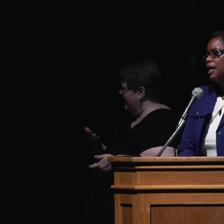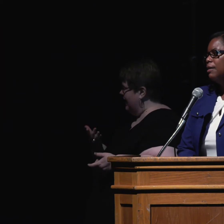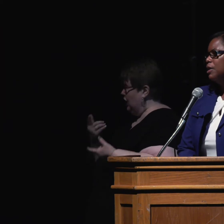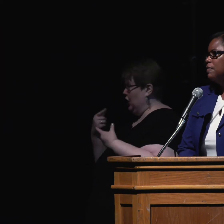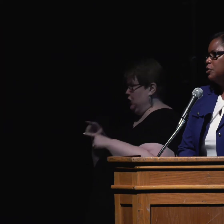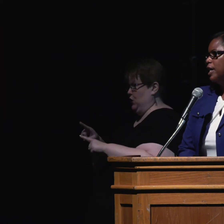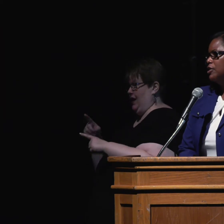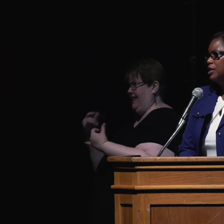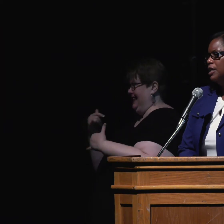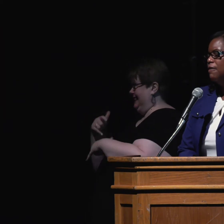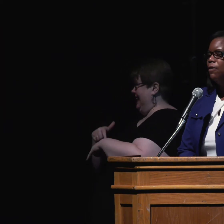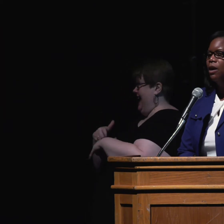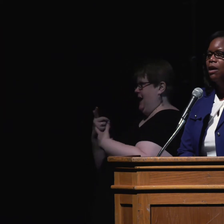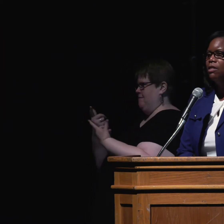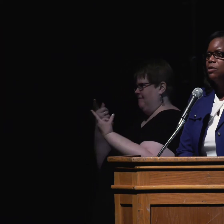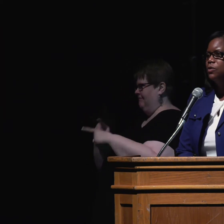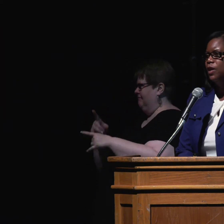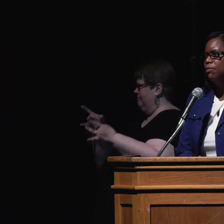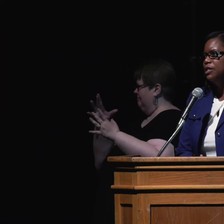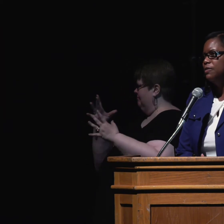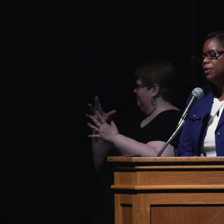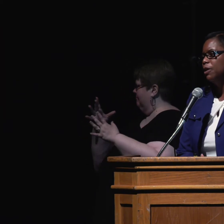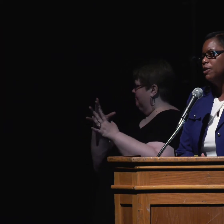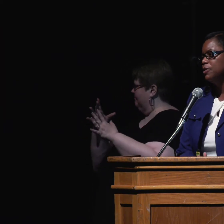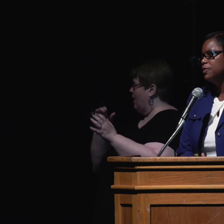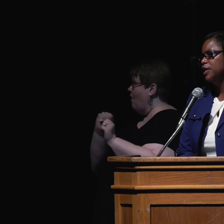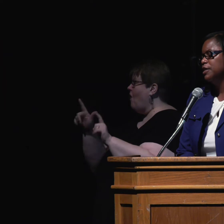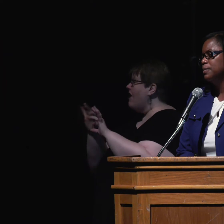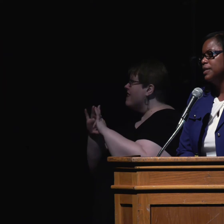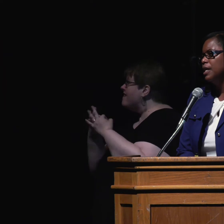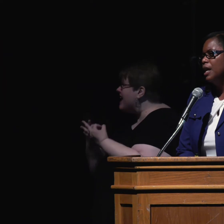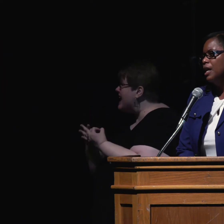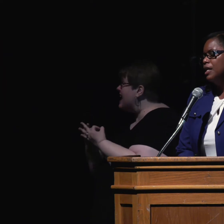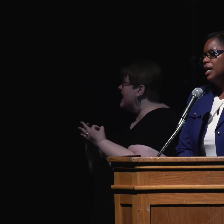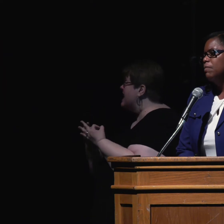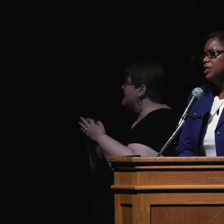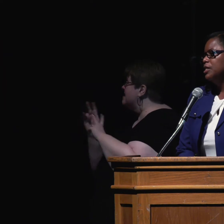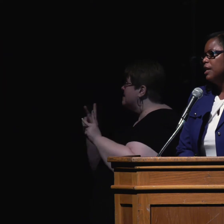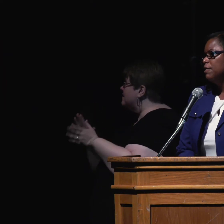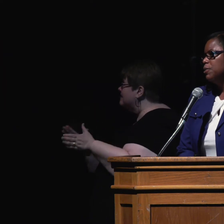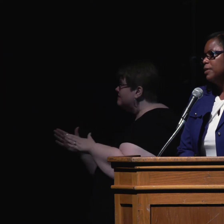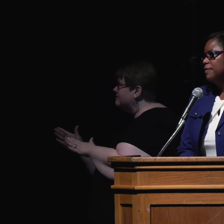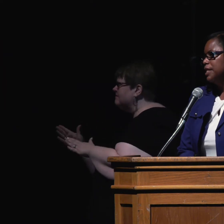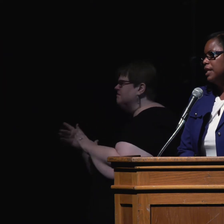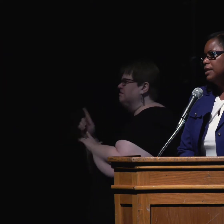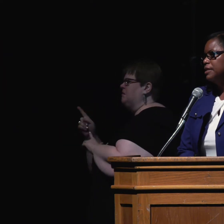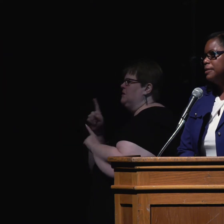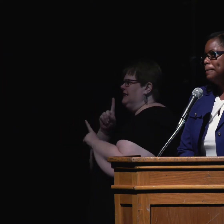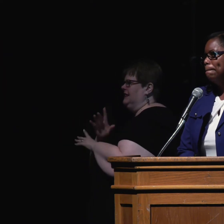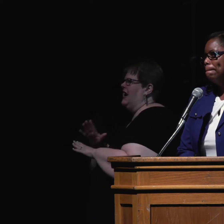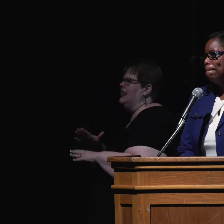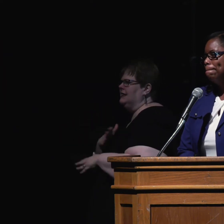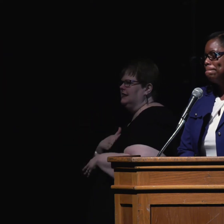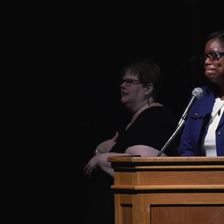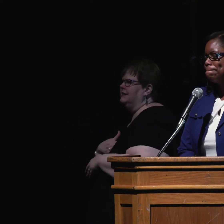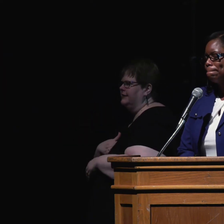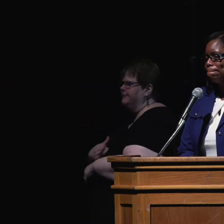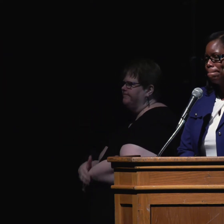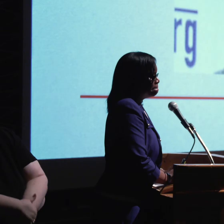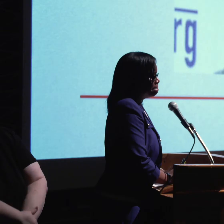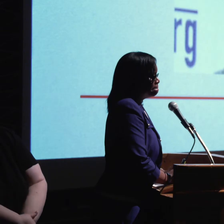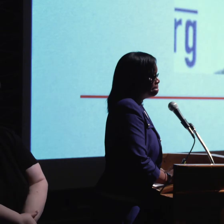this time of tragedy. And for all those families and for all those victims, can we just have a moment of silence?